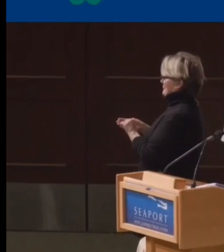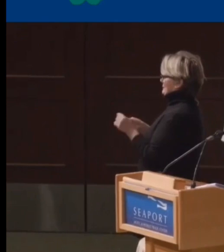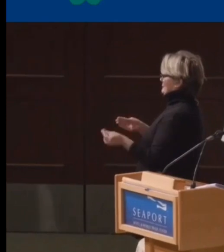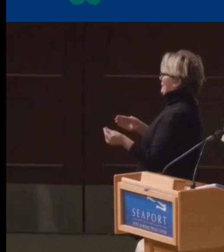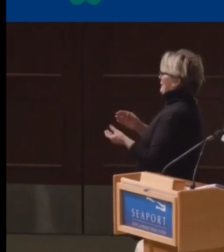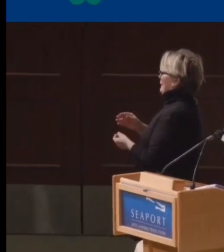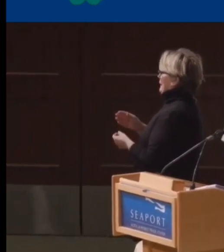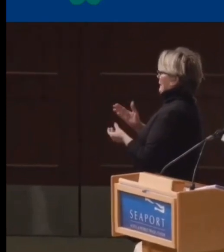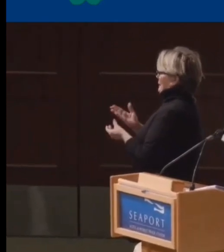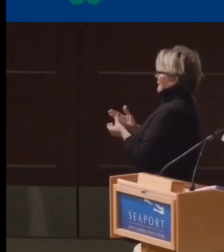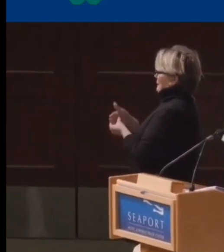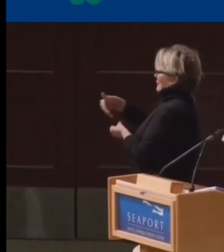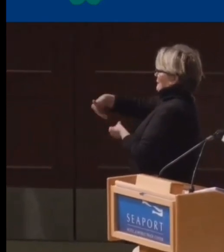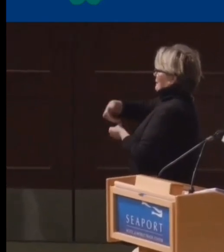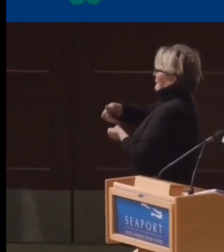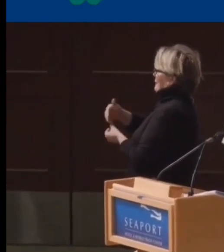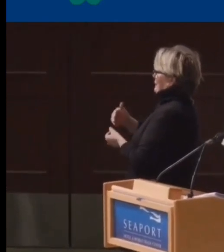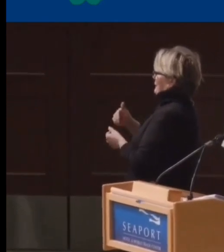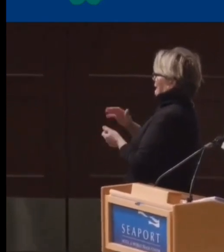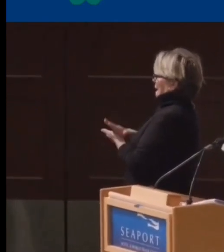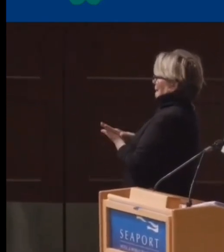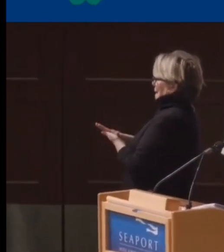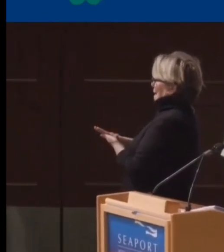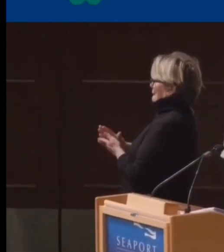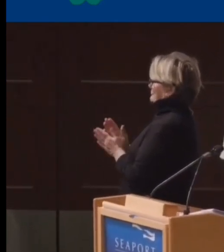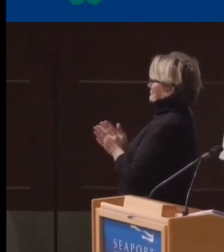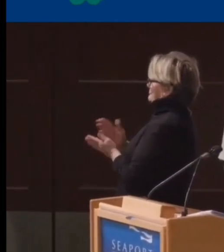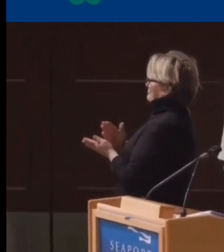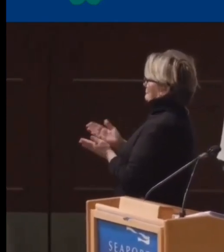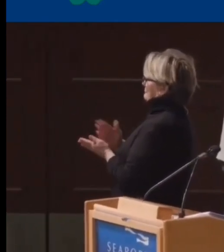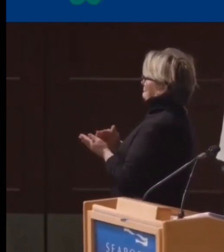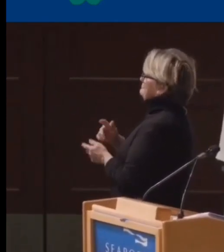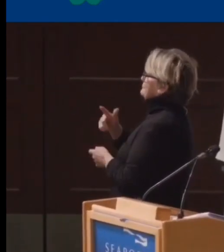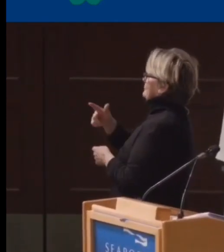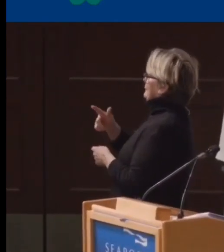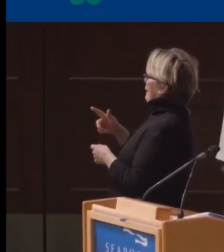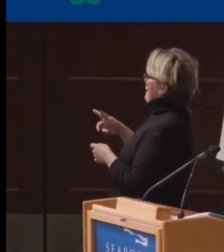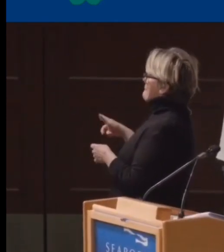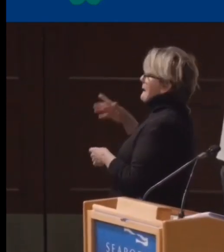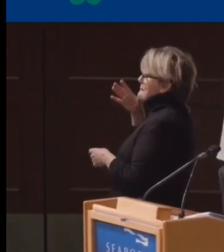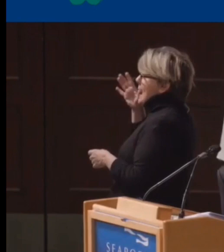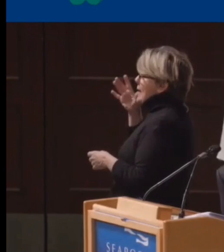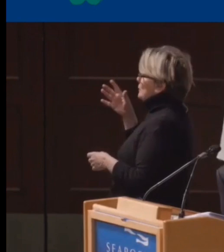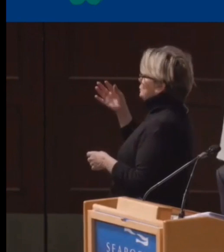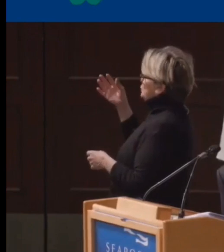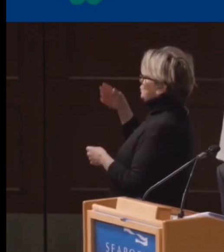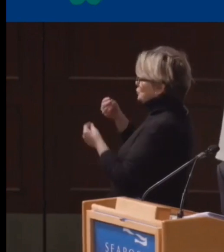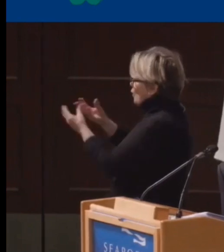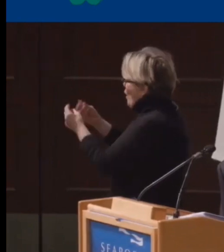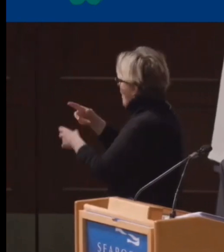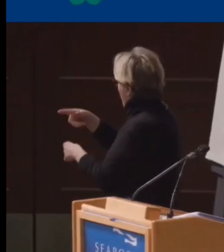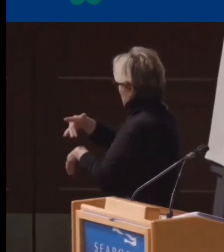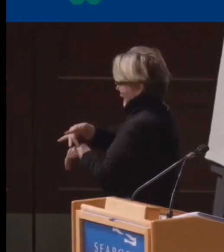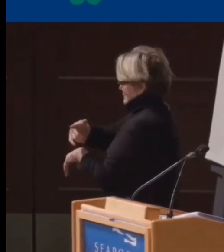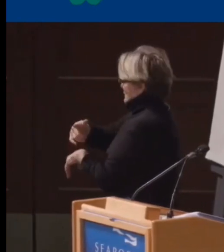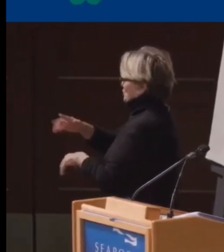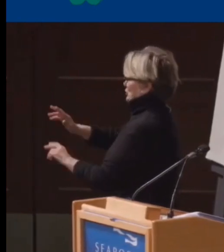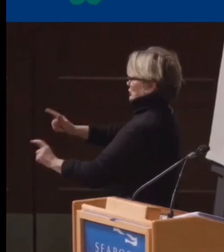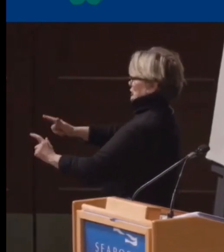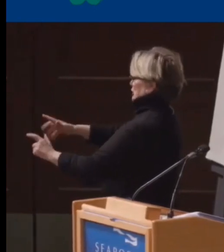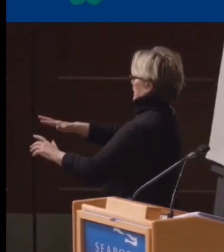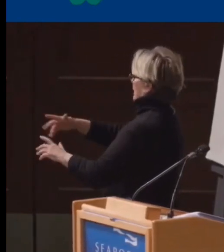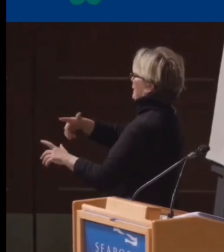My parents were often told that my obsessions were a bad thing. Looking back now, seeing the messes I